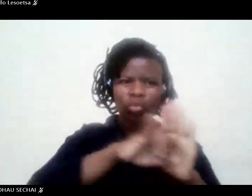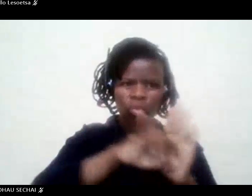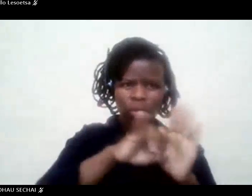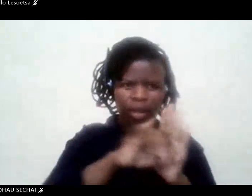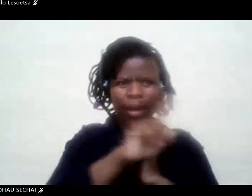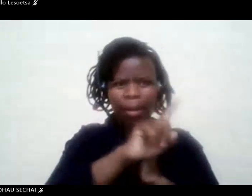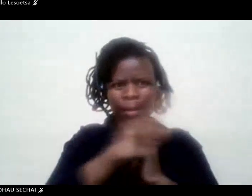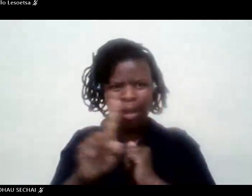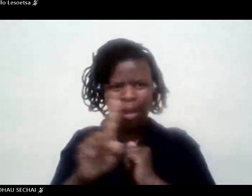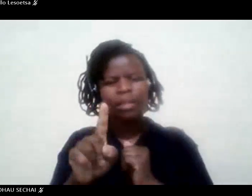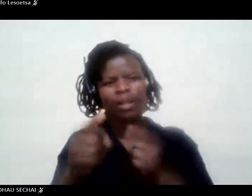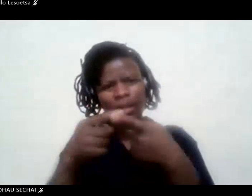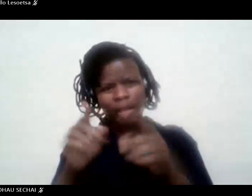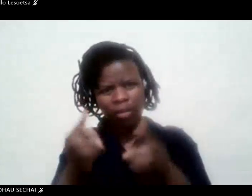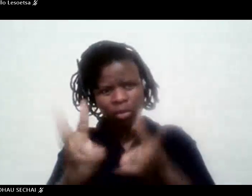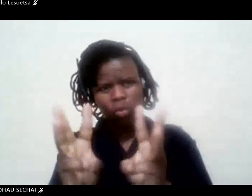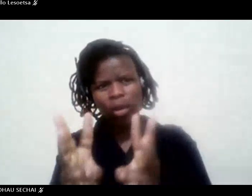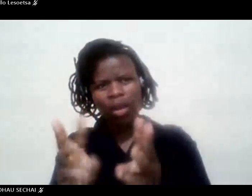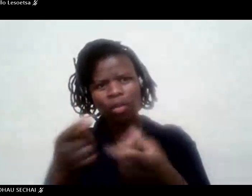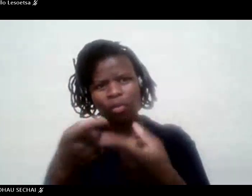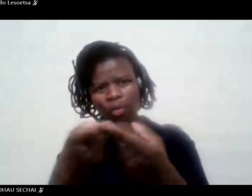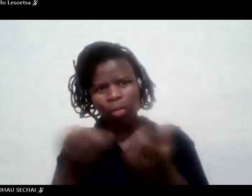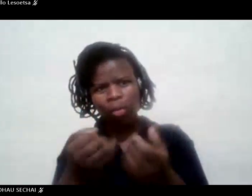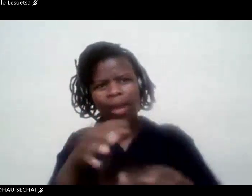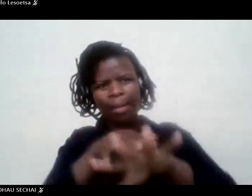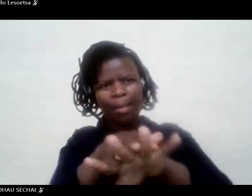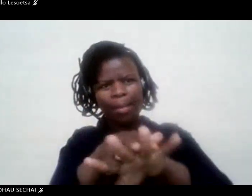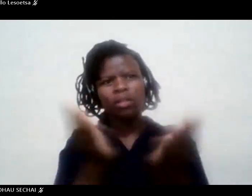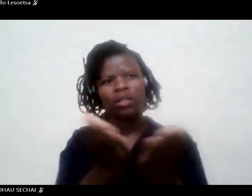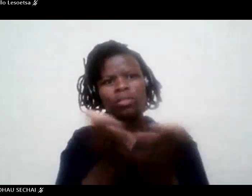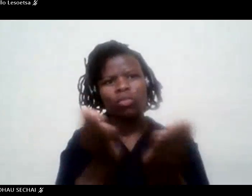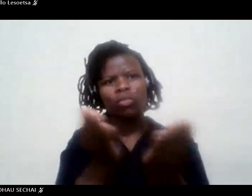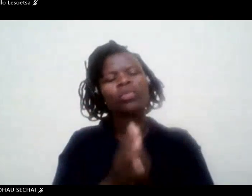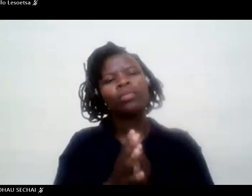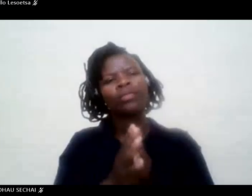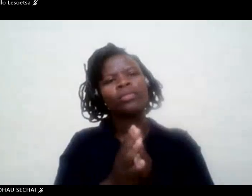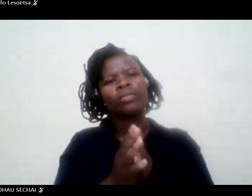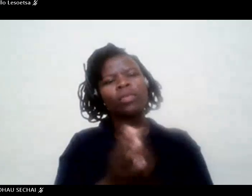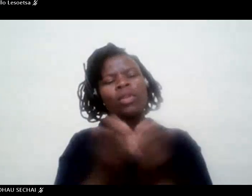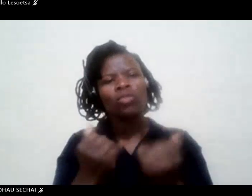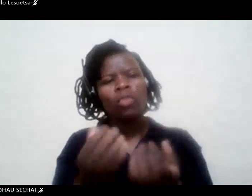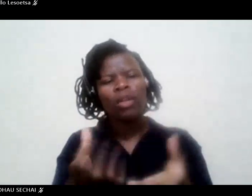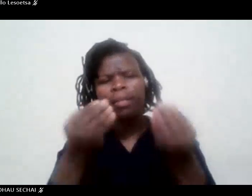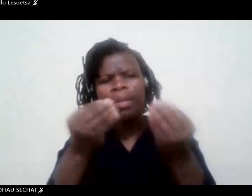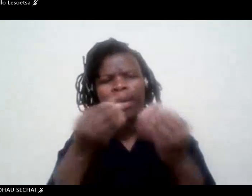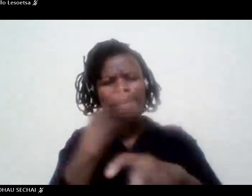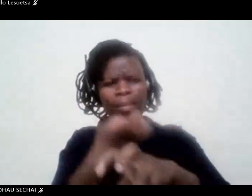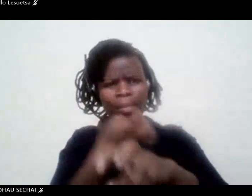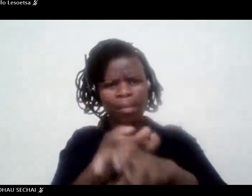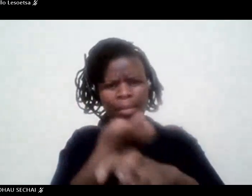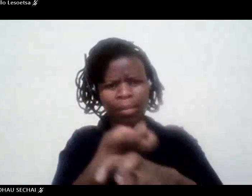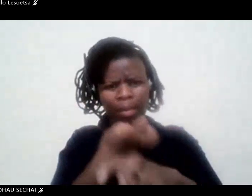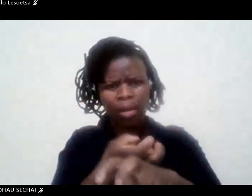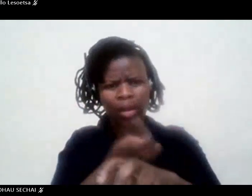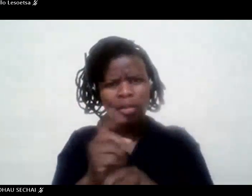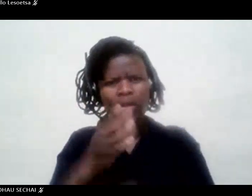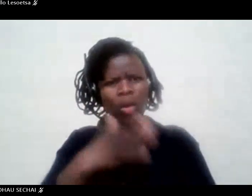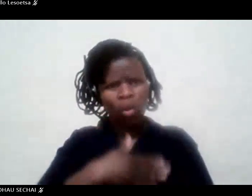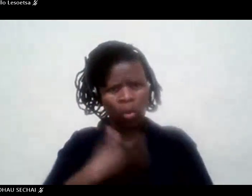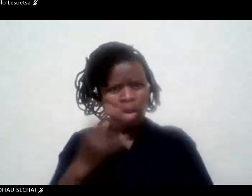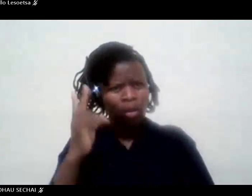school? I'm finding it hard to prioritize the two. So I just want to hear other people's views on